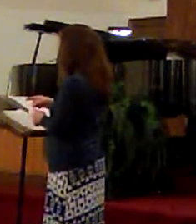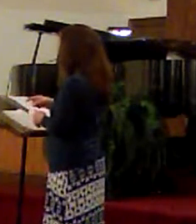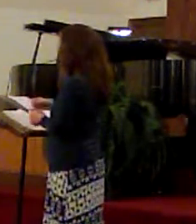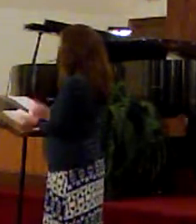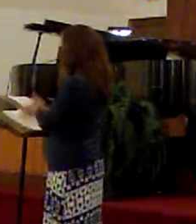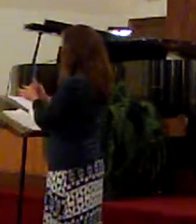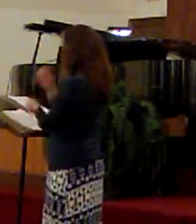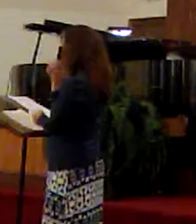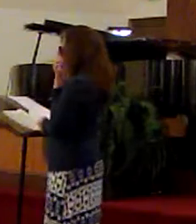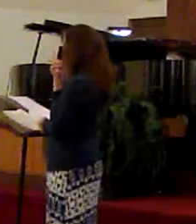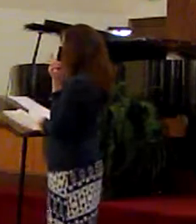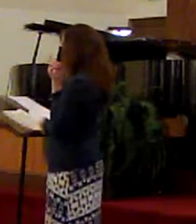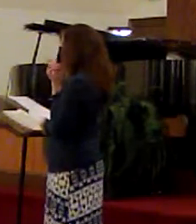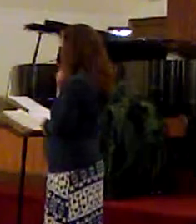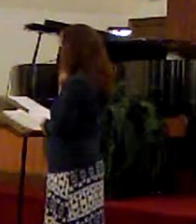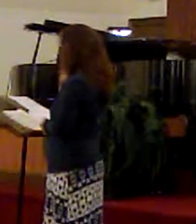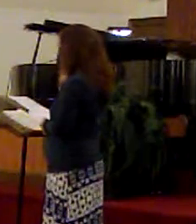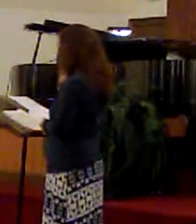And he goes,